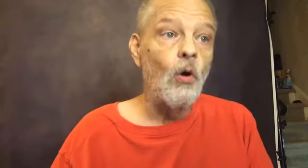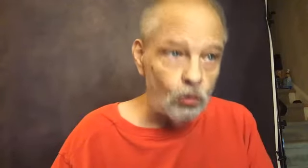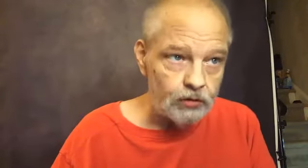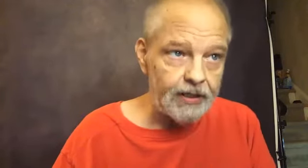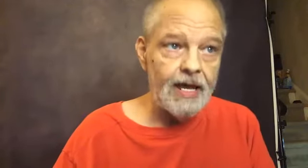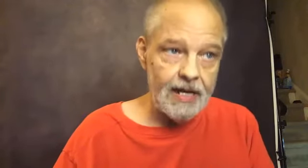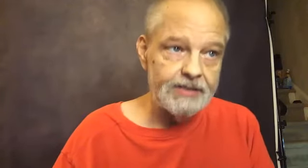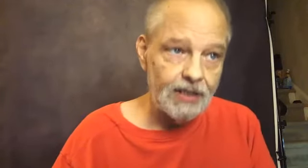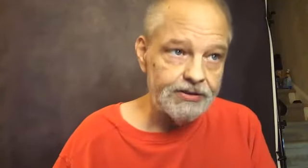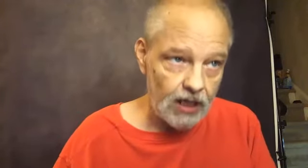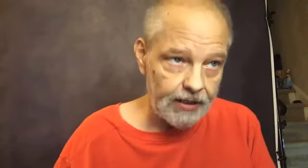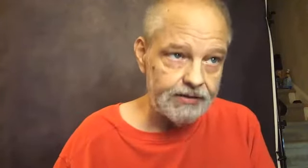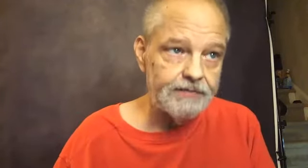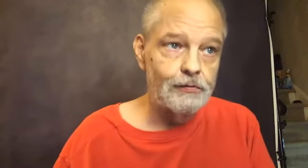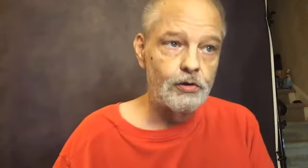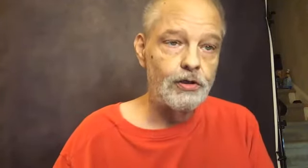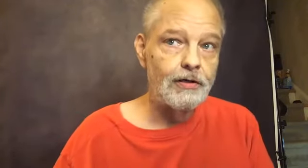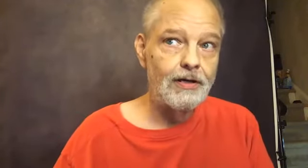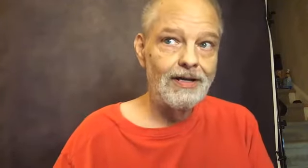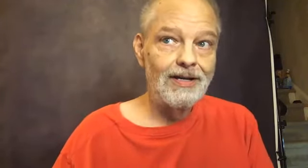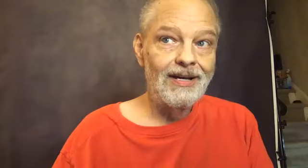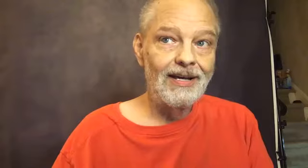old ASL signs for